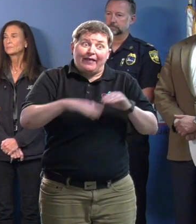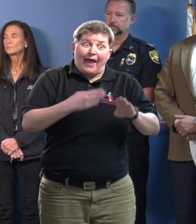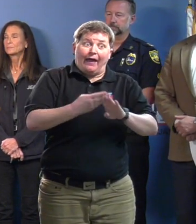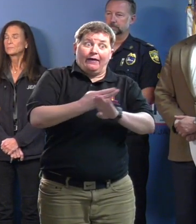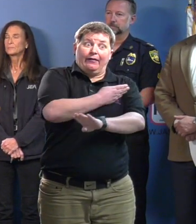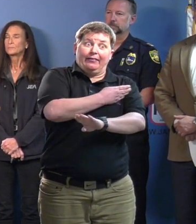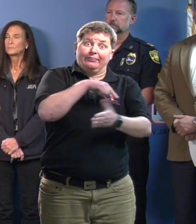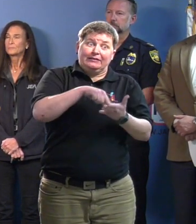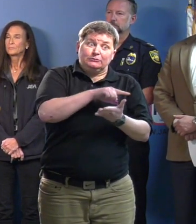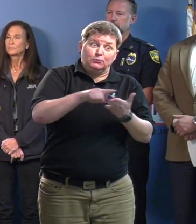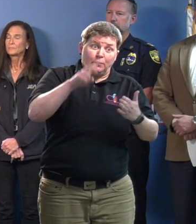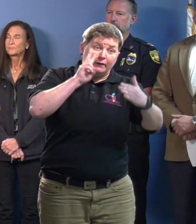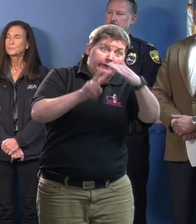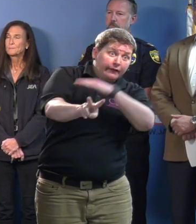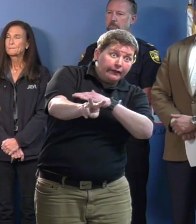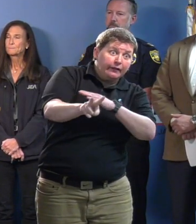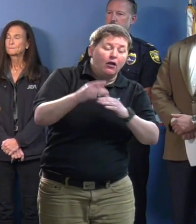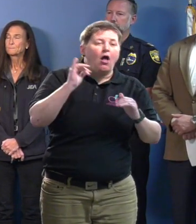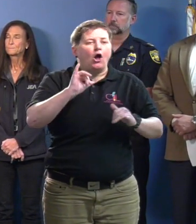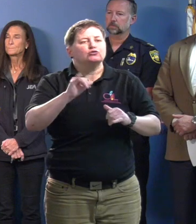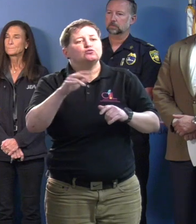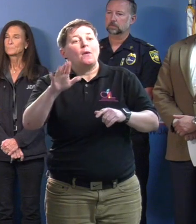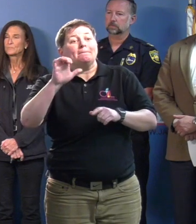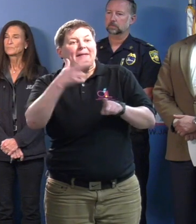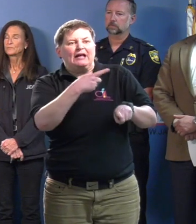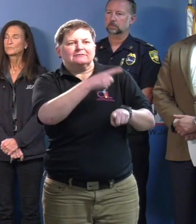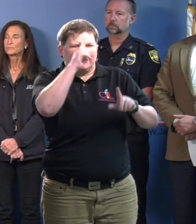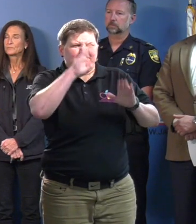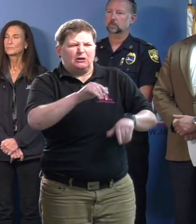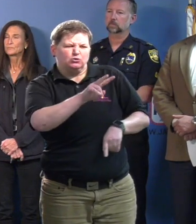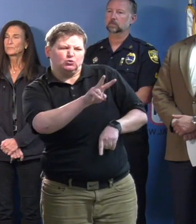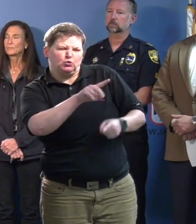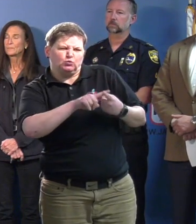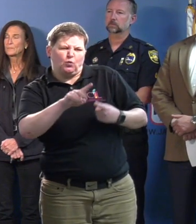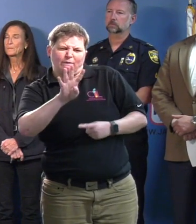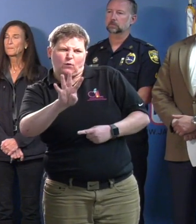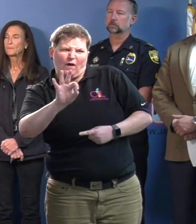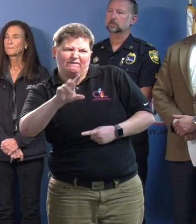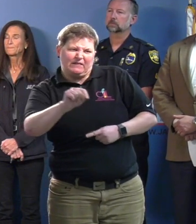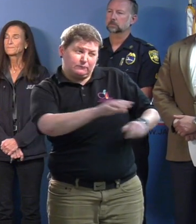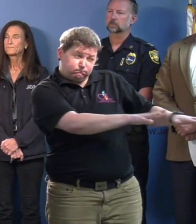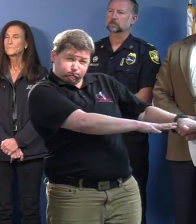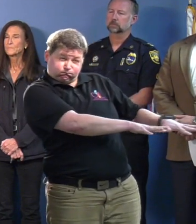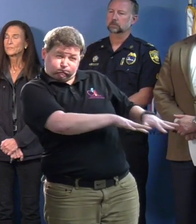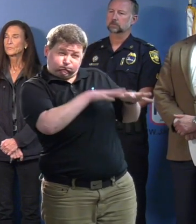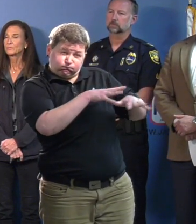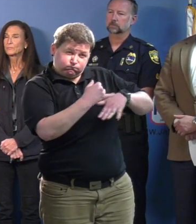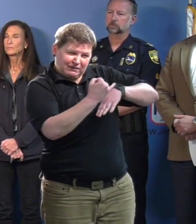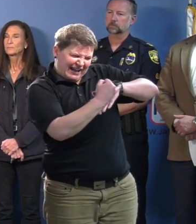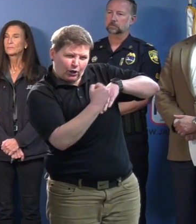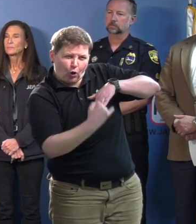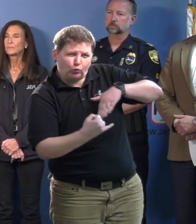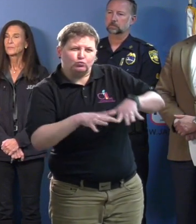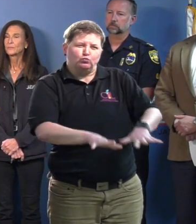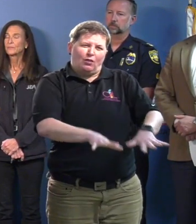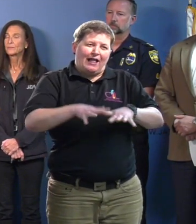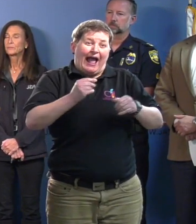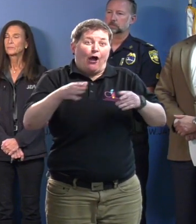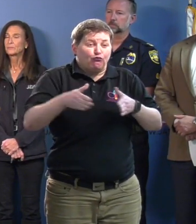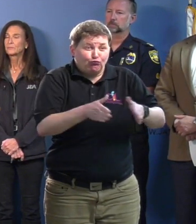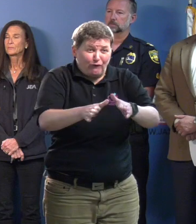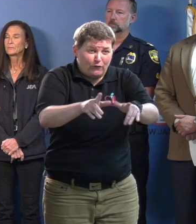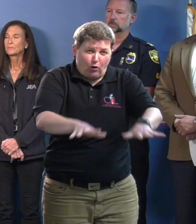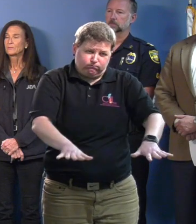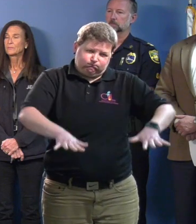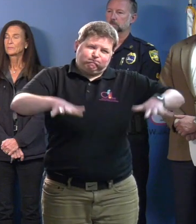2 to 4 feet of storm surge at the beaches, along parts of the intracoastal and in flood-prone areas along the St. Johns River that we already saw